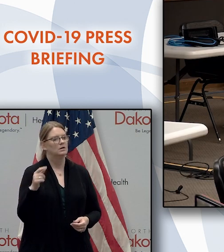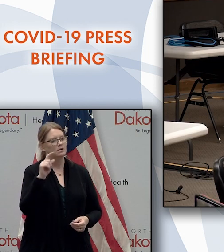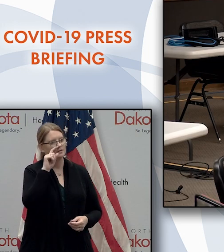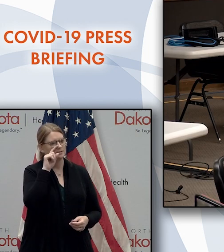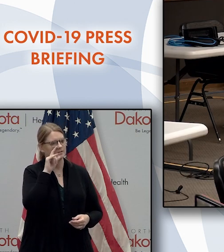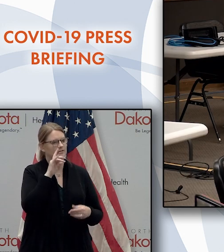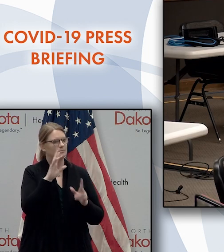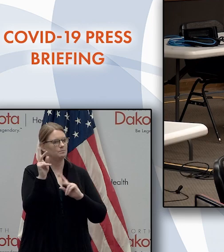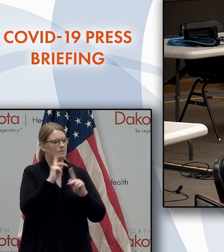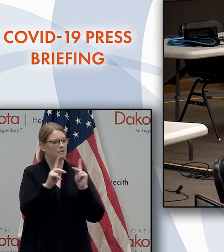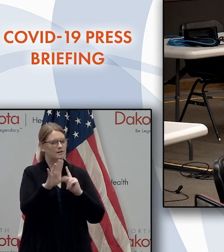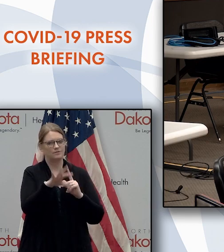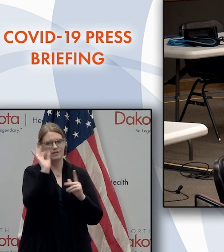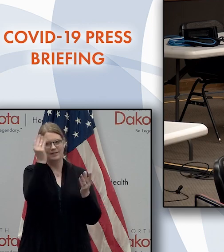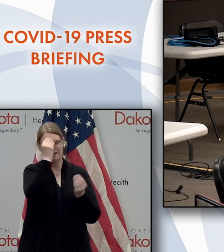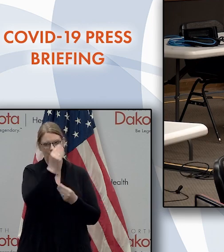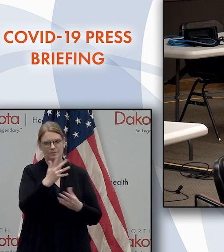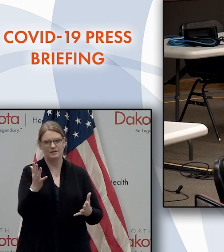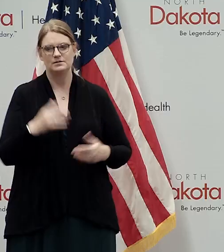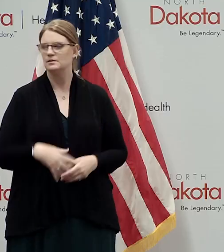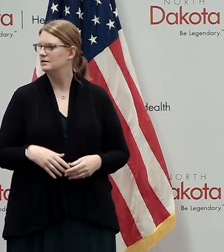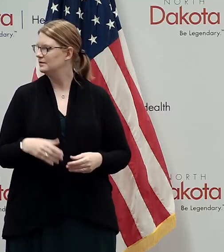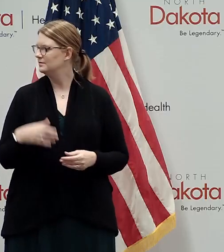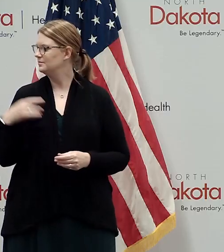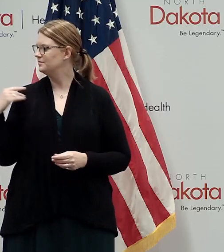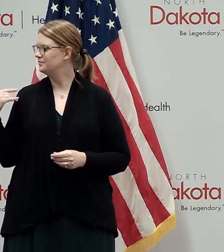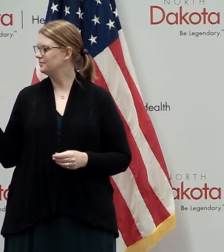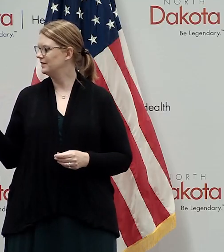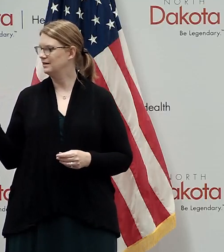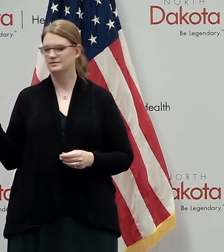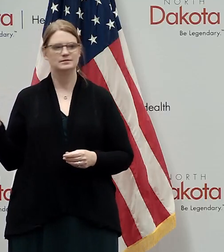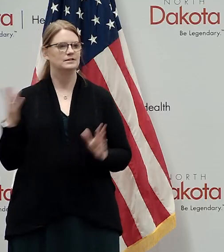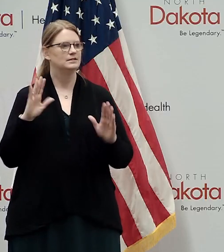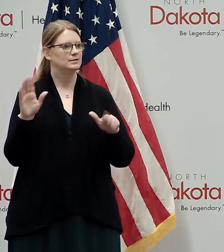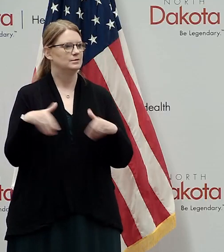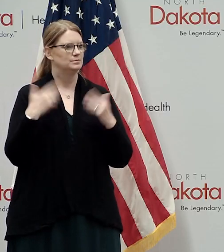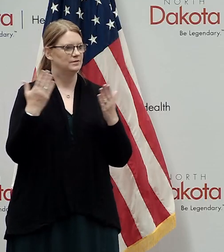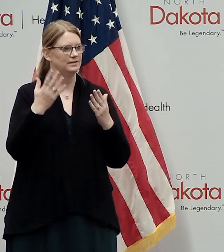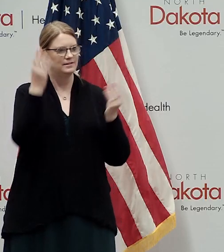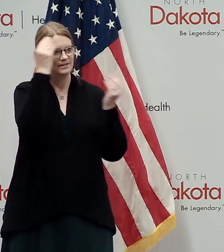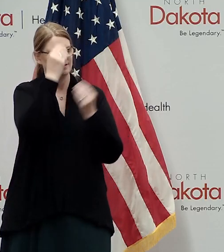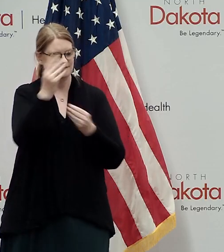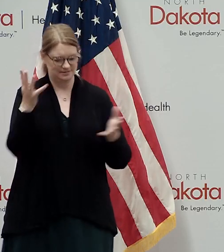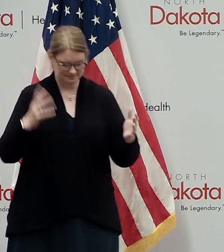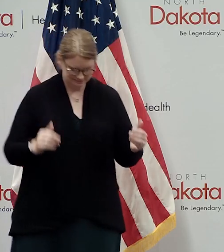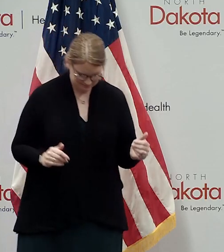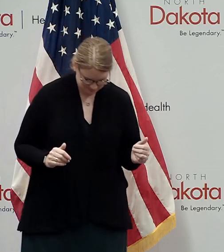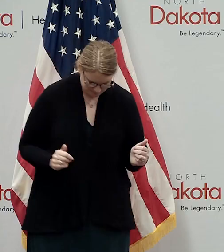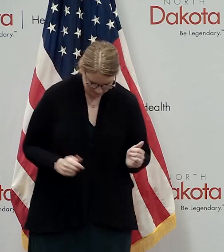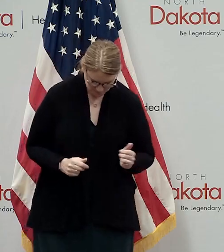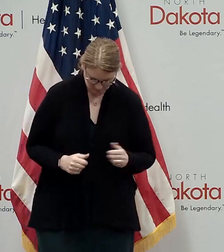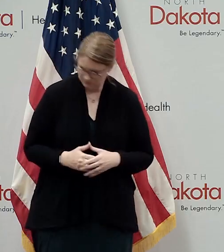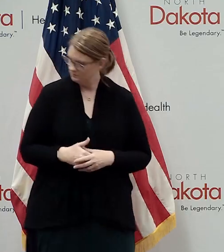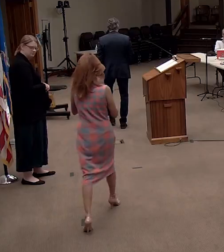guidance? Superintendent Baesler come up and provide that. specific clarity.